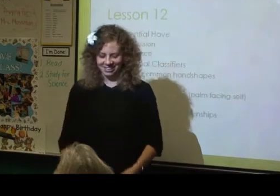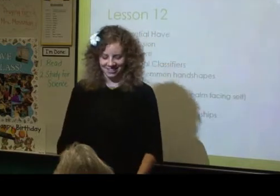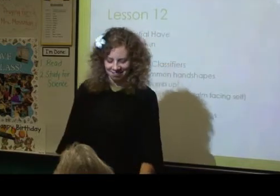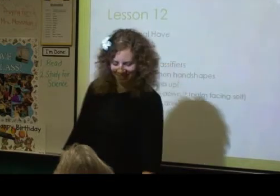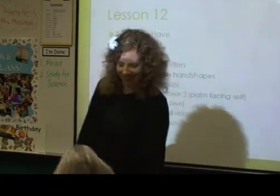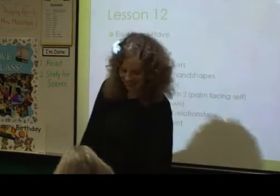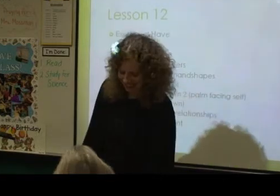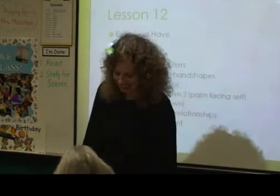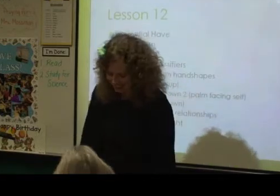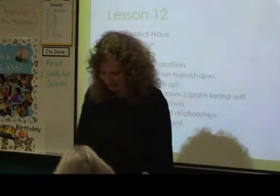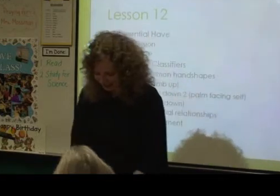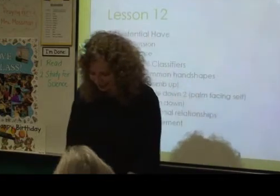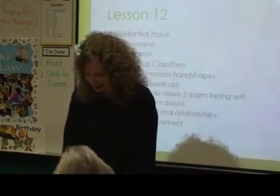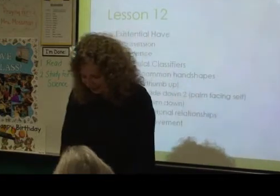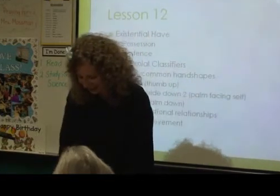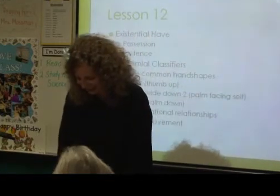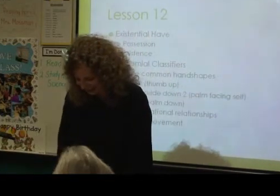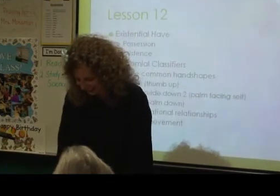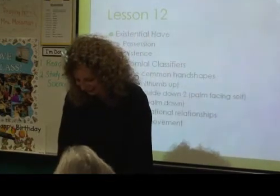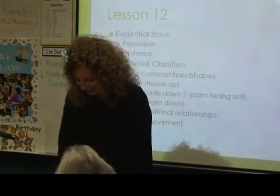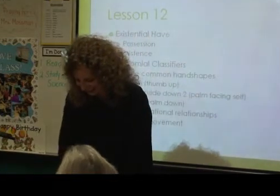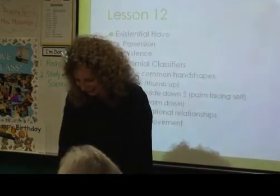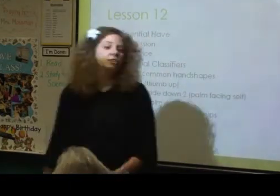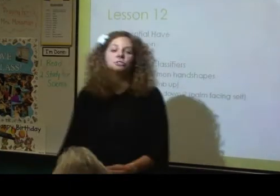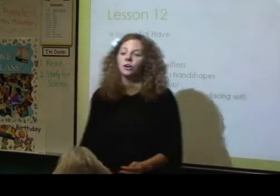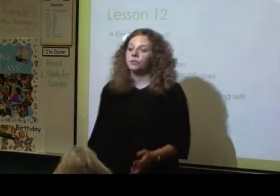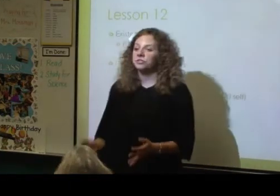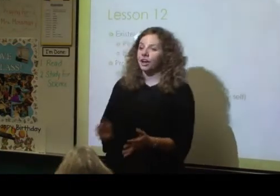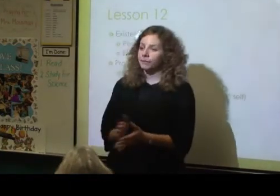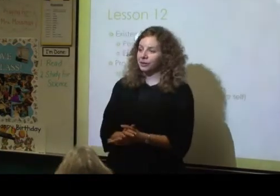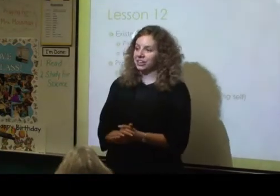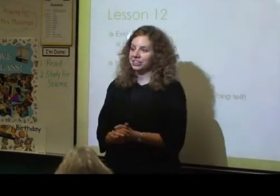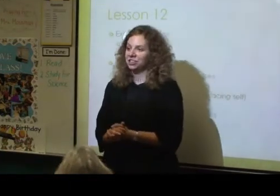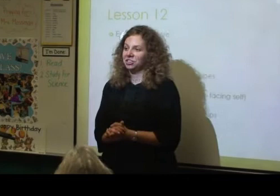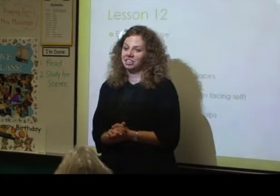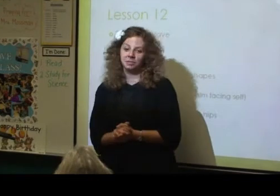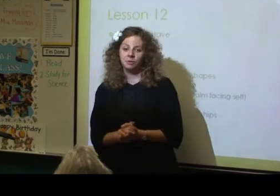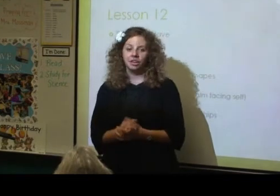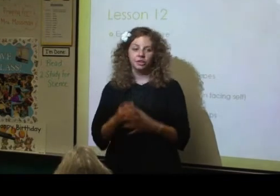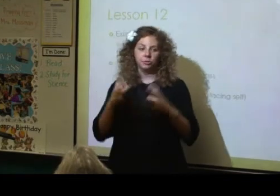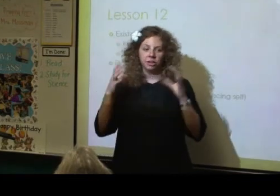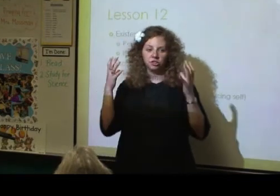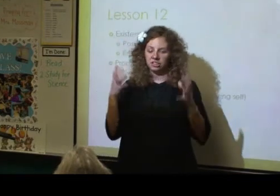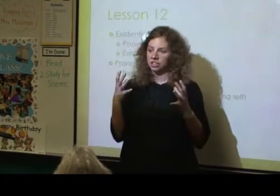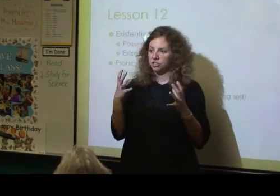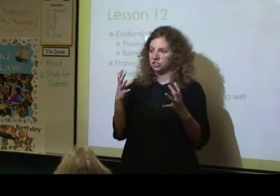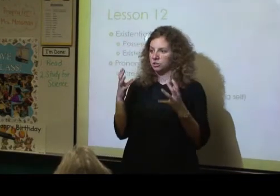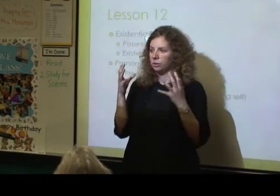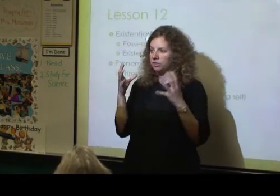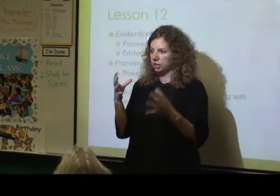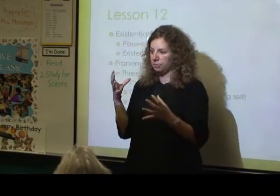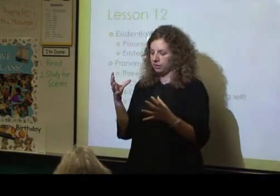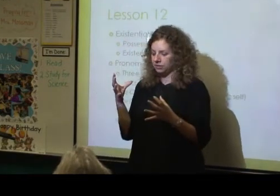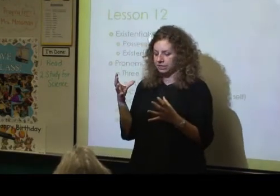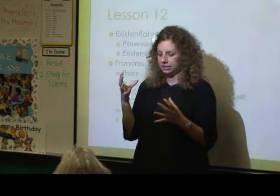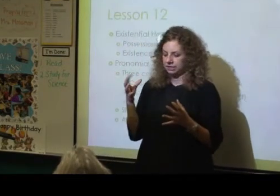ization. So let's go back. So topical ization is when you want to draw attention to what the topic of the sentence